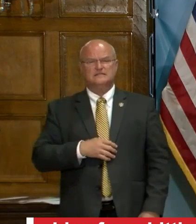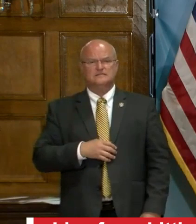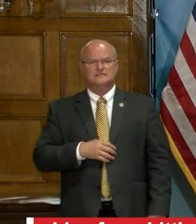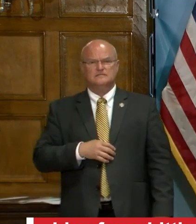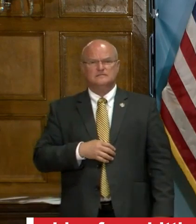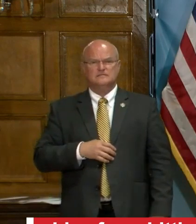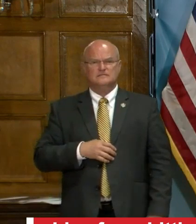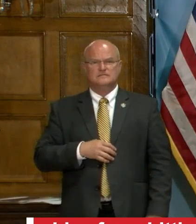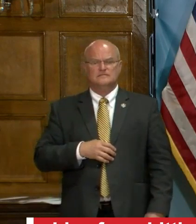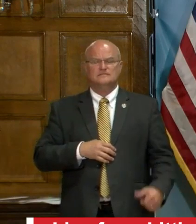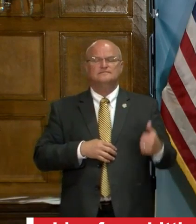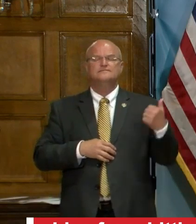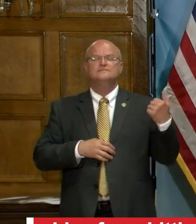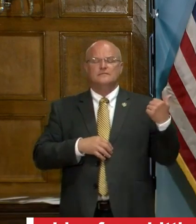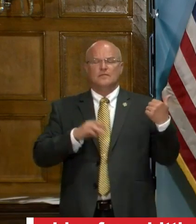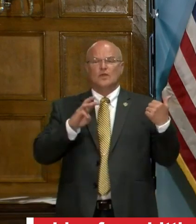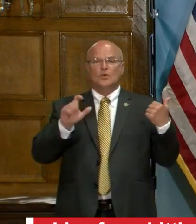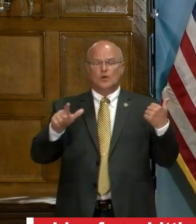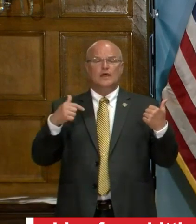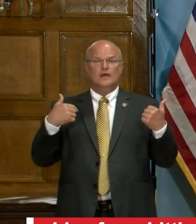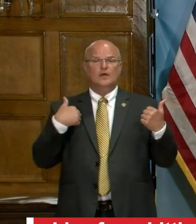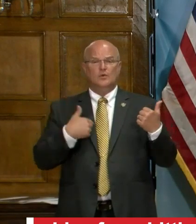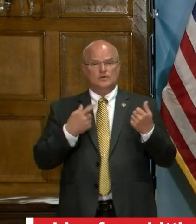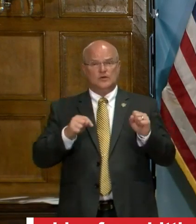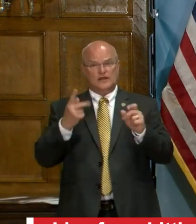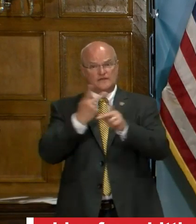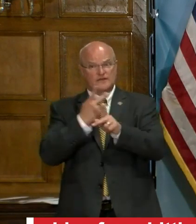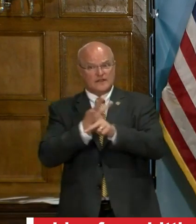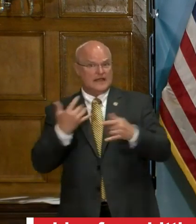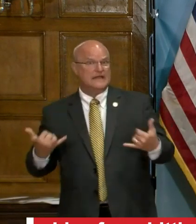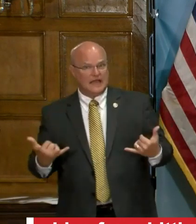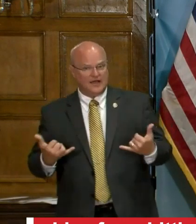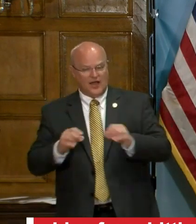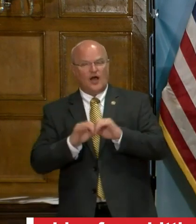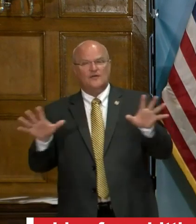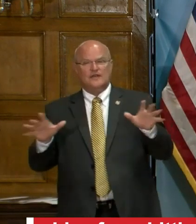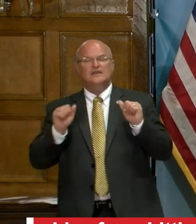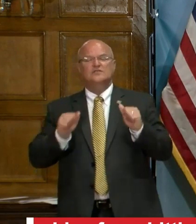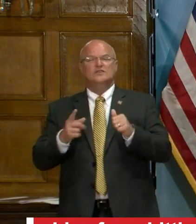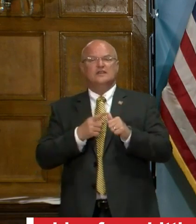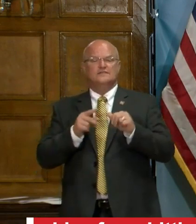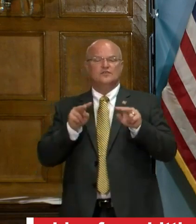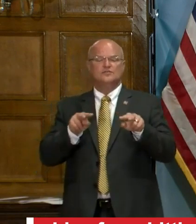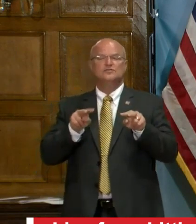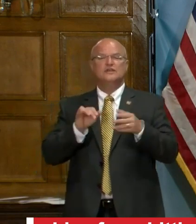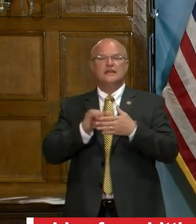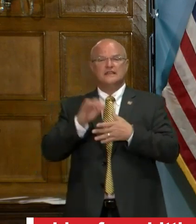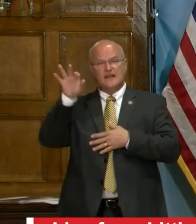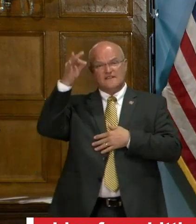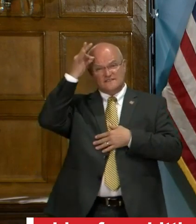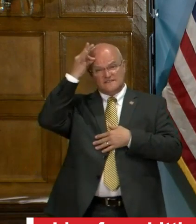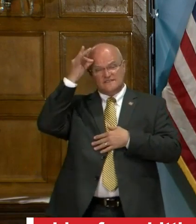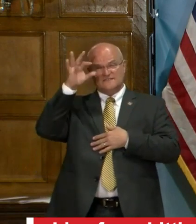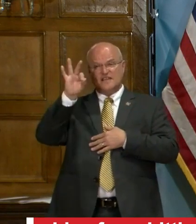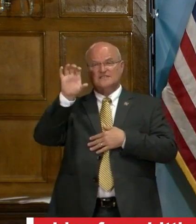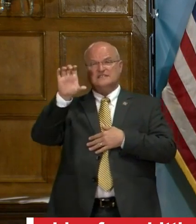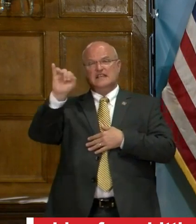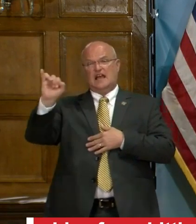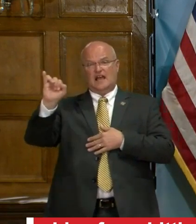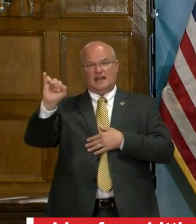cases? Well, we're trying to figure that out. Obviously, you can first look at the Federal